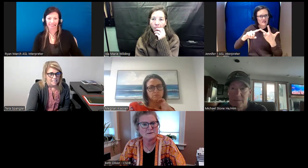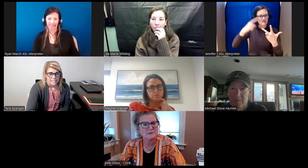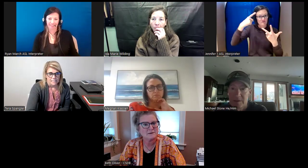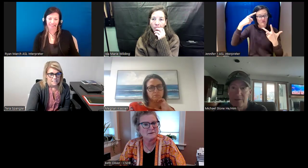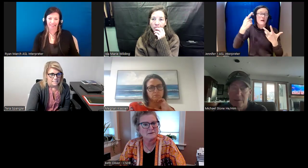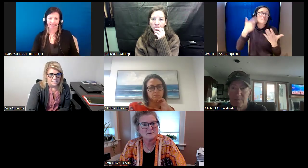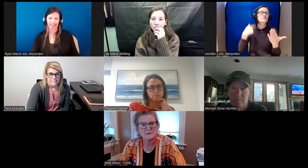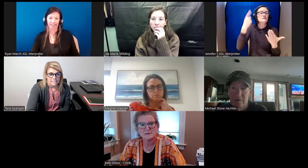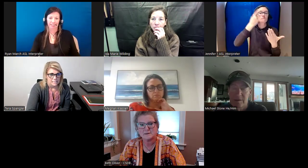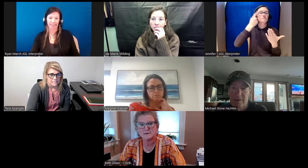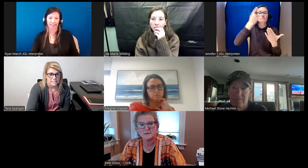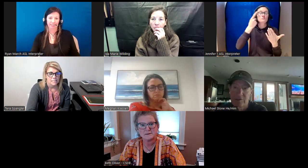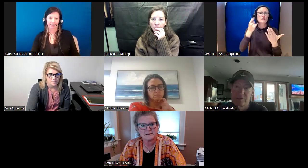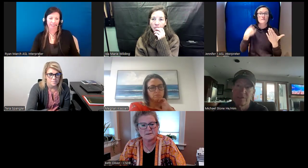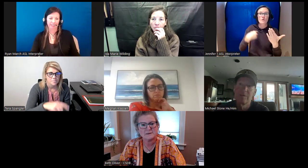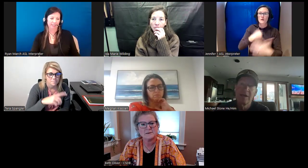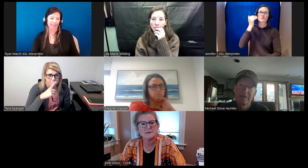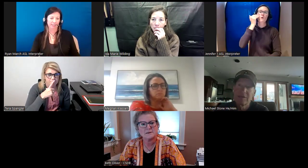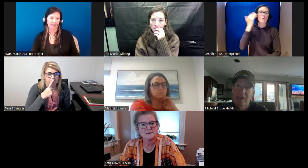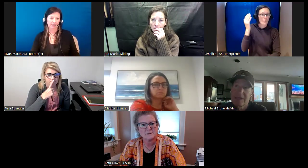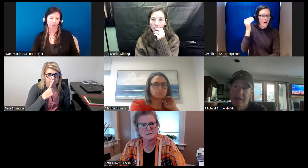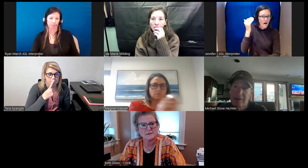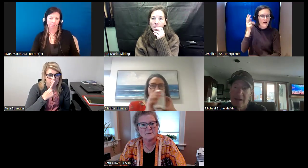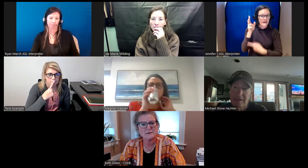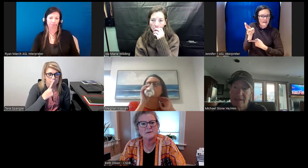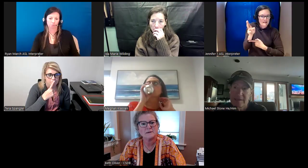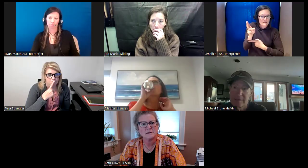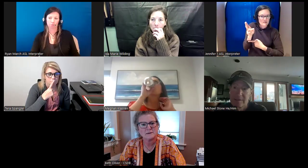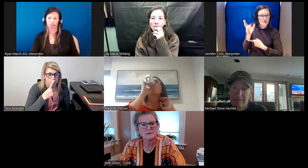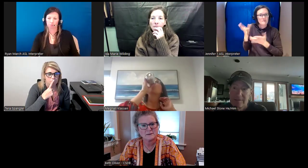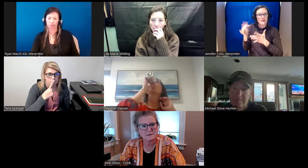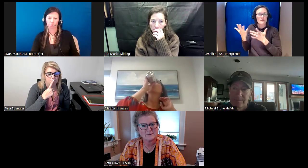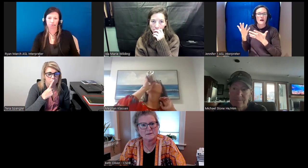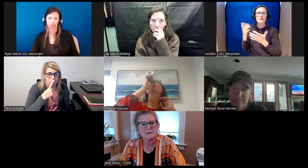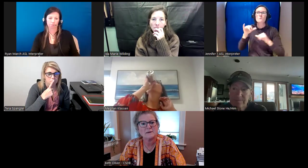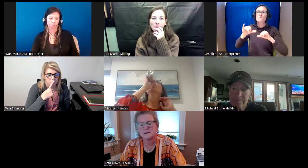history might be also very beneficial to suggesting other ideas.